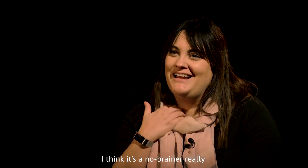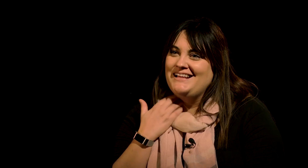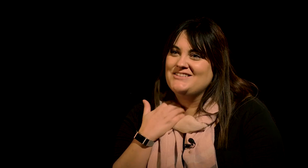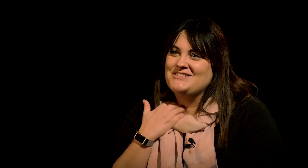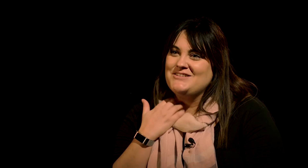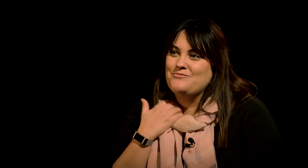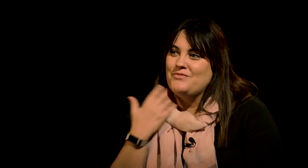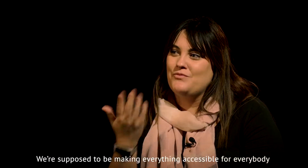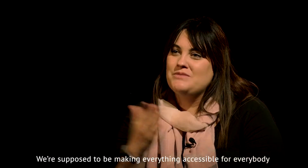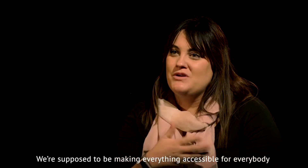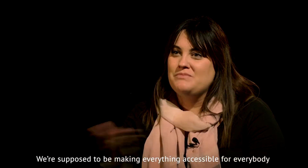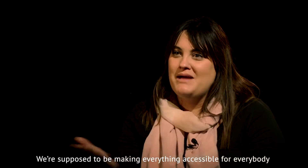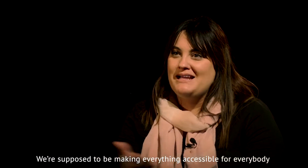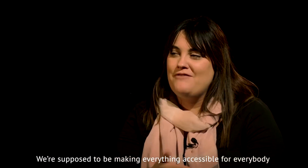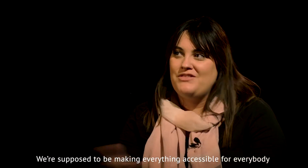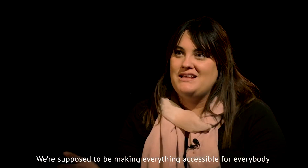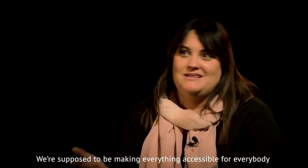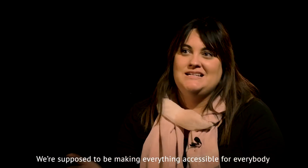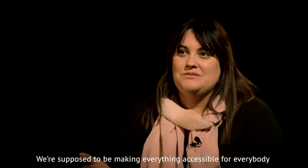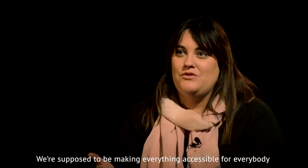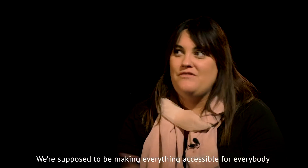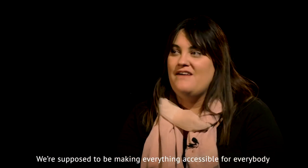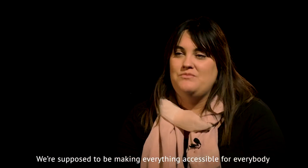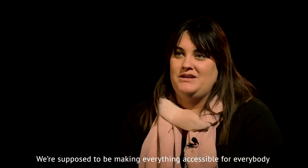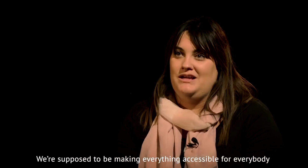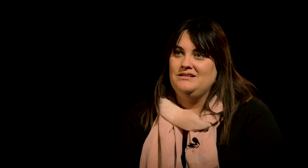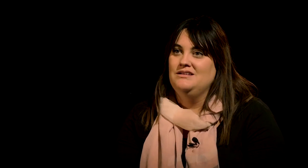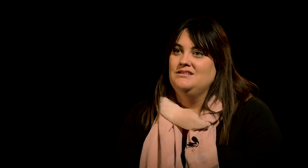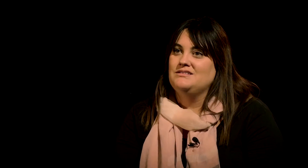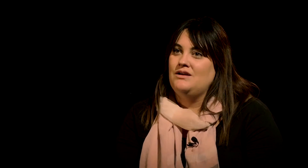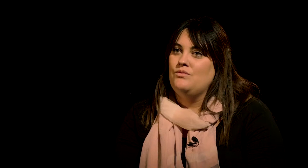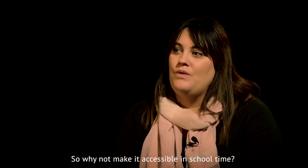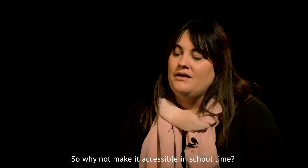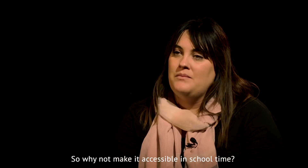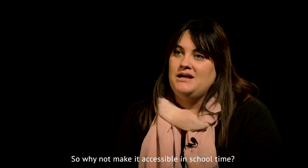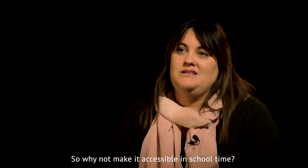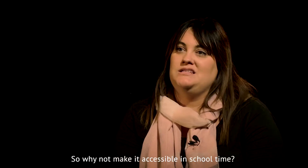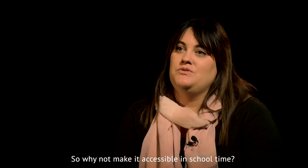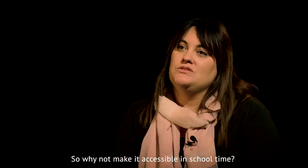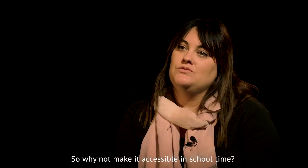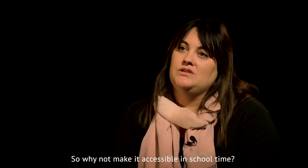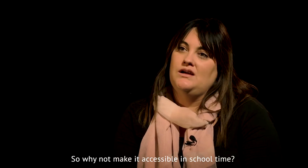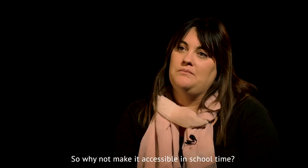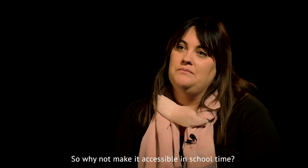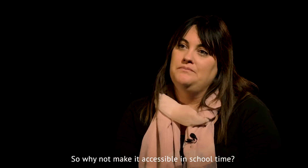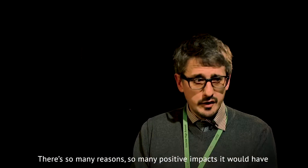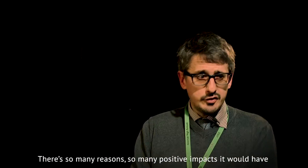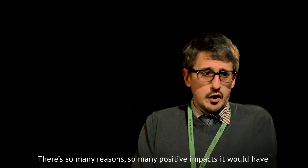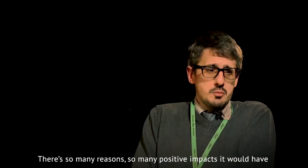really. We're supposed to be making everything accessible for everybody, so why not make it accessible in school time? There's so